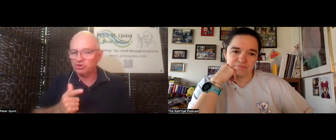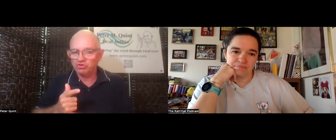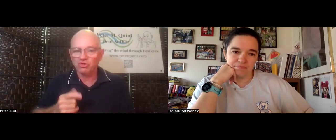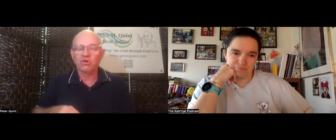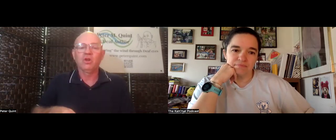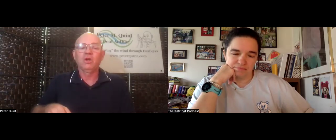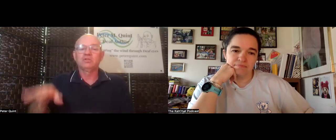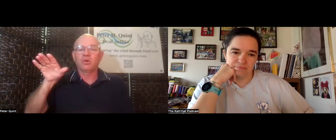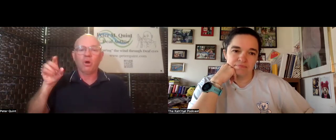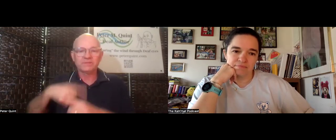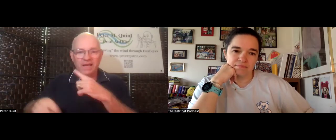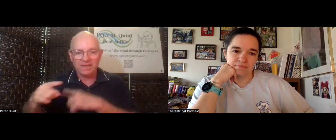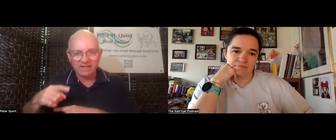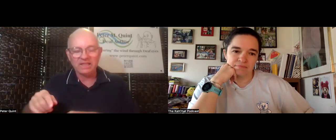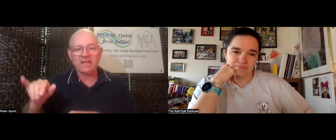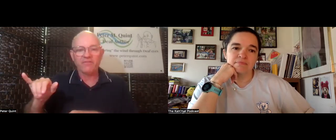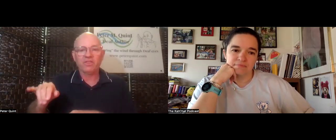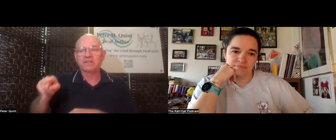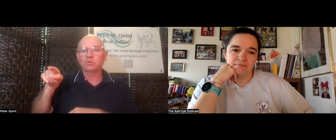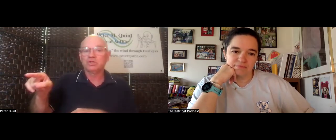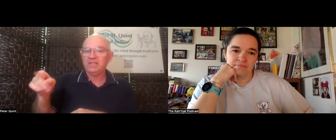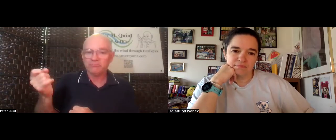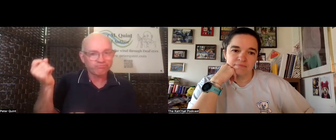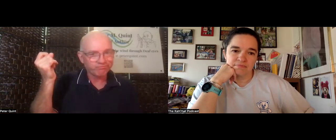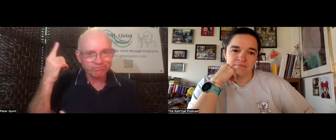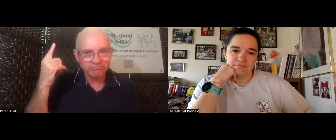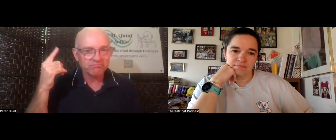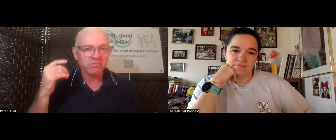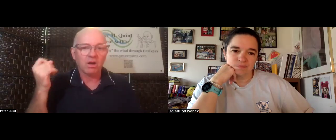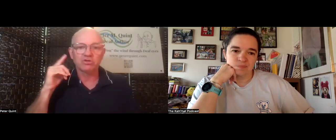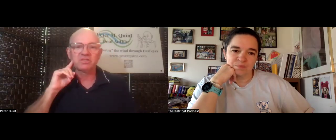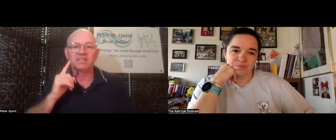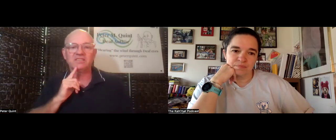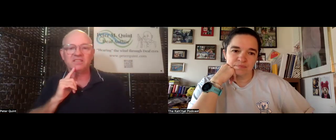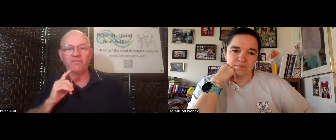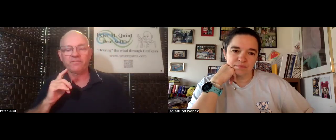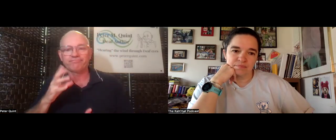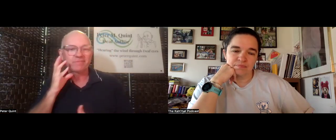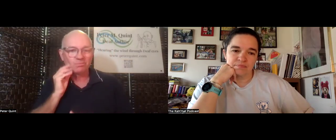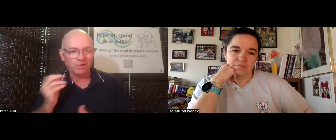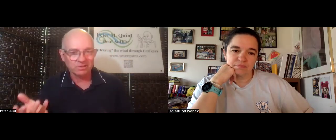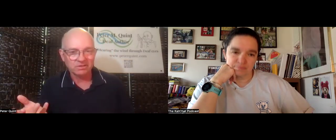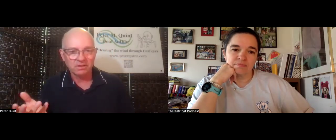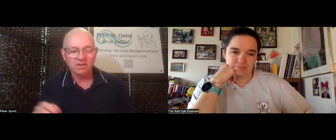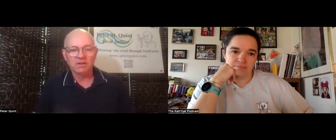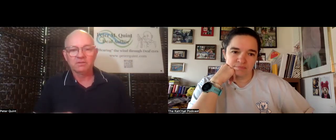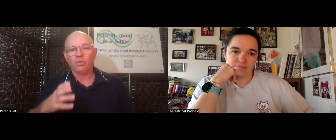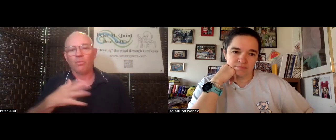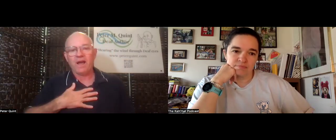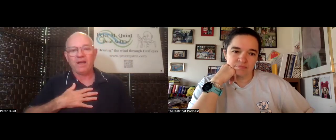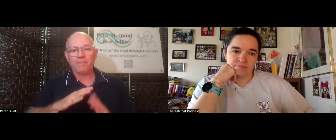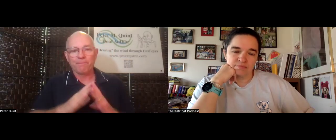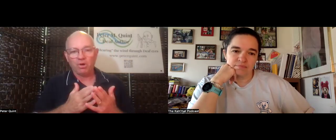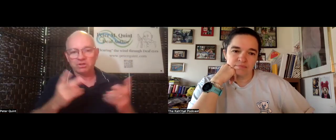deaf sister. She grew up signing everything, so she understands deaf experience.